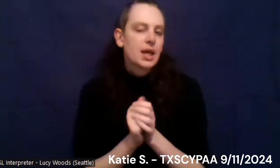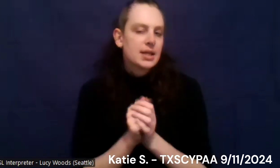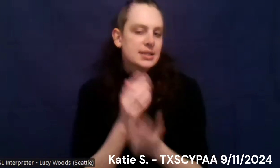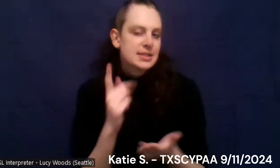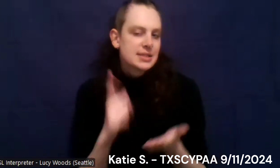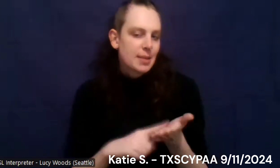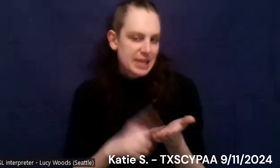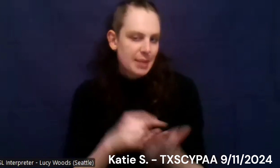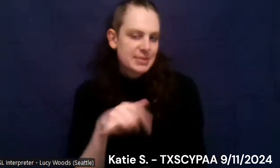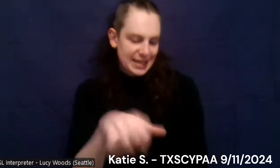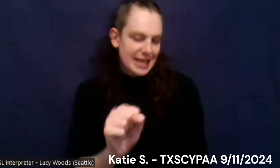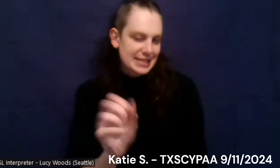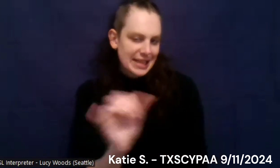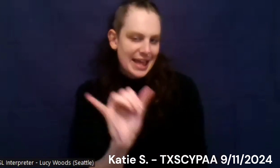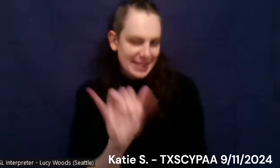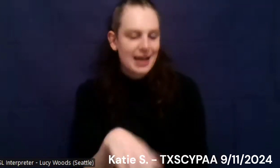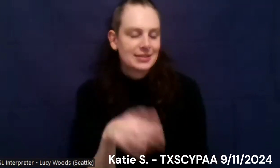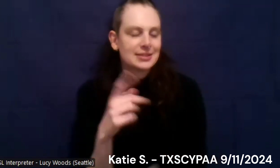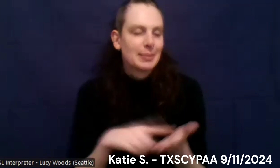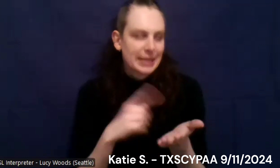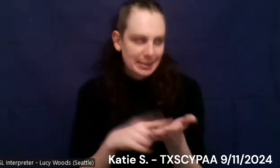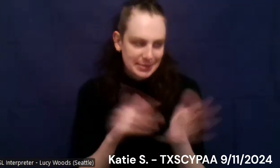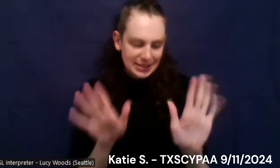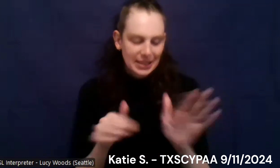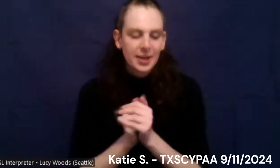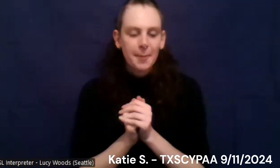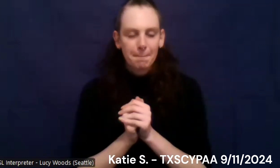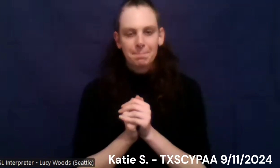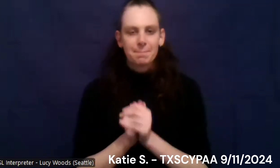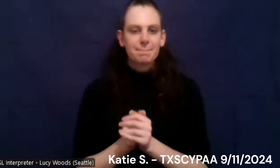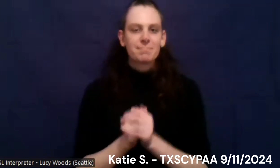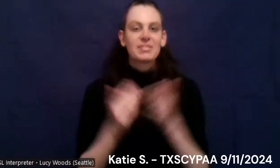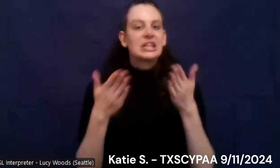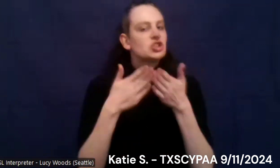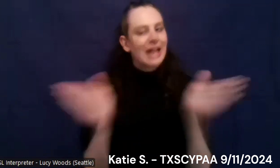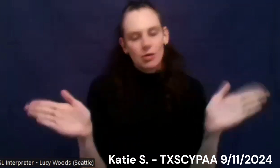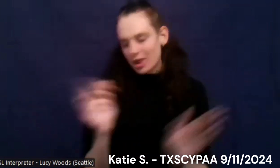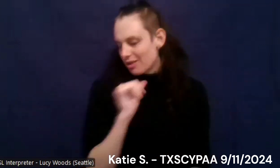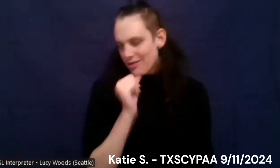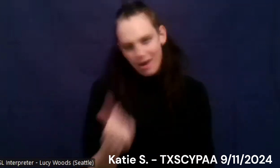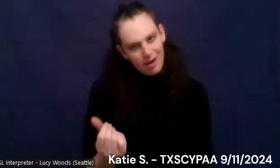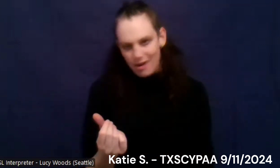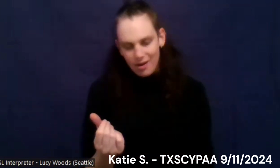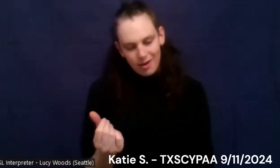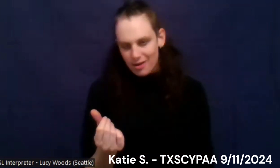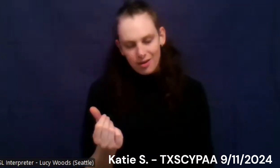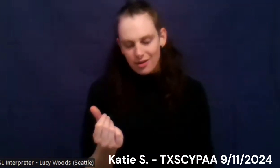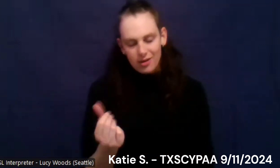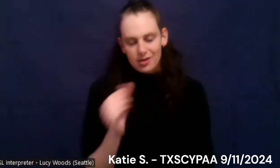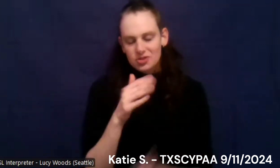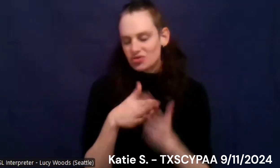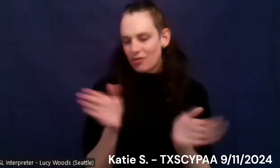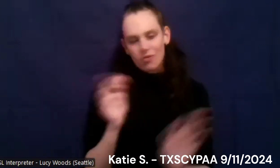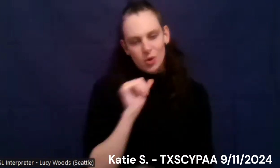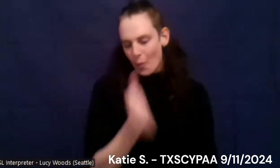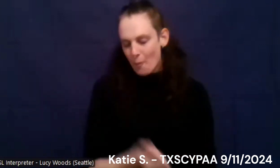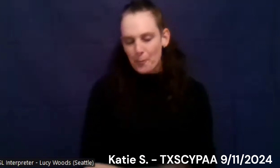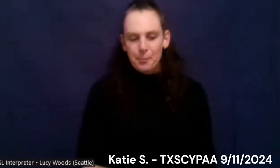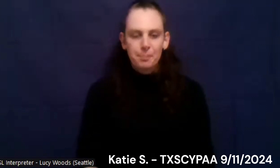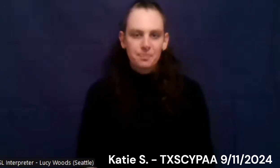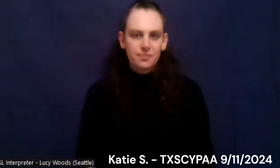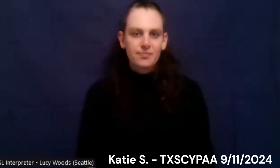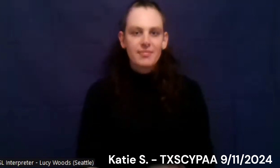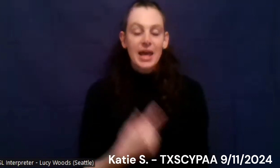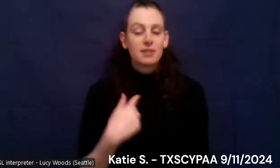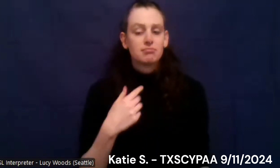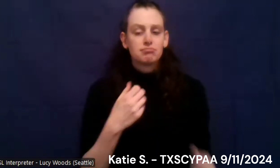that kind of do fit that, but that's not an average. And honestly, I have a lot of love